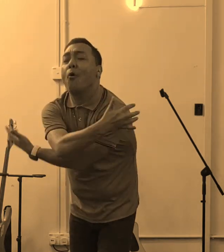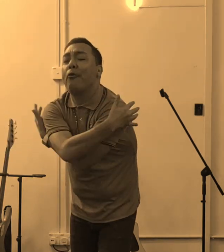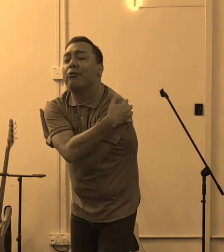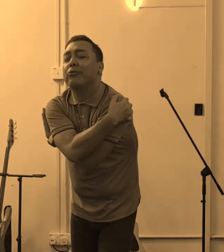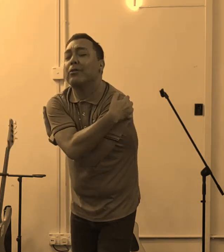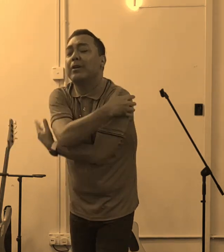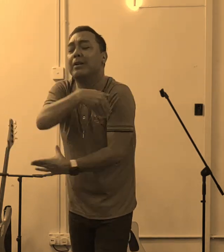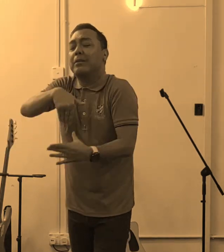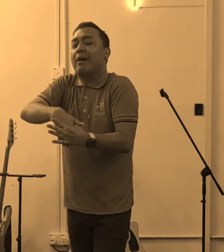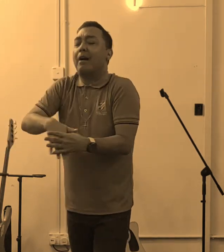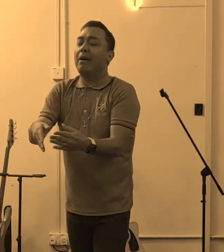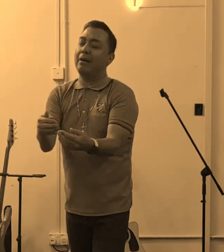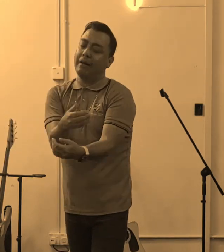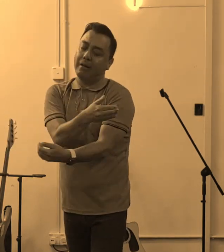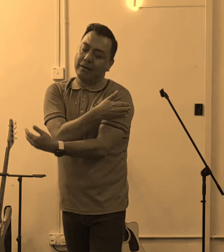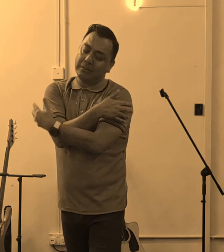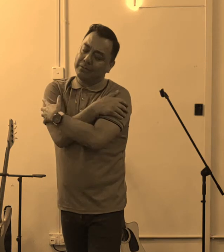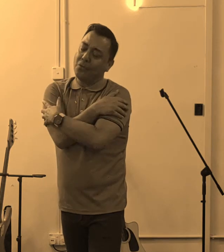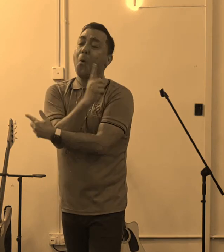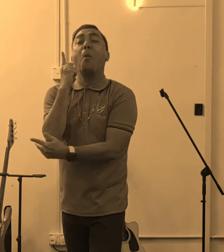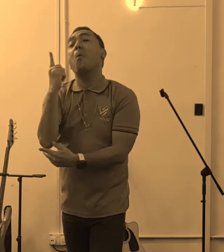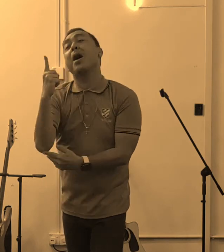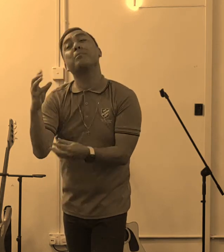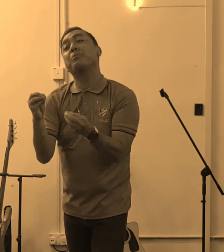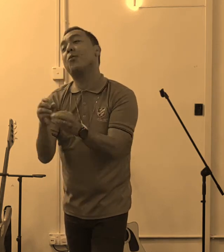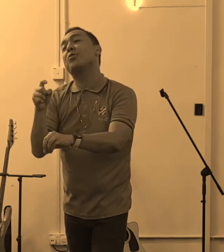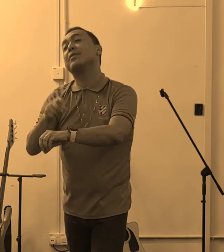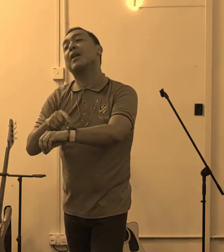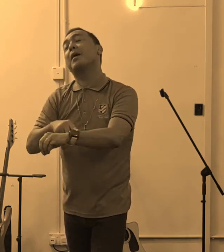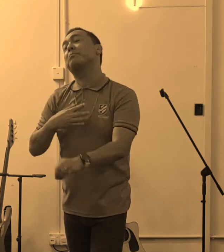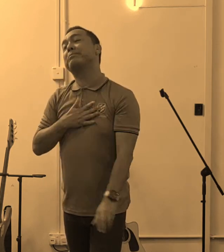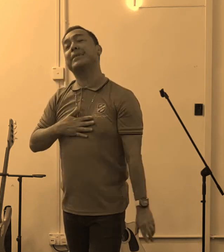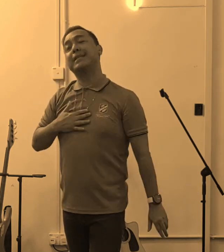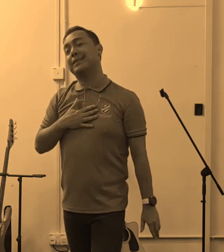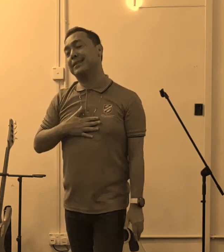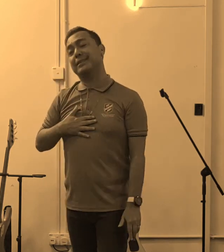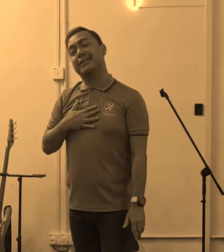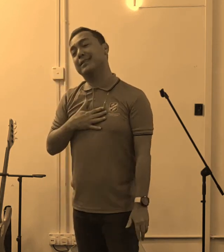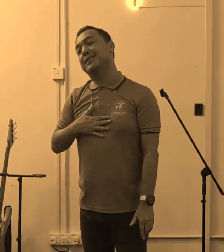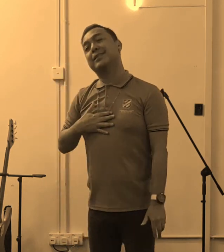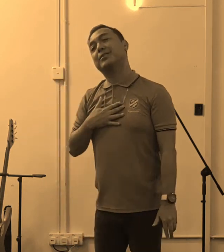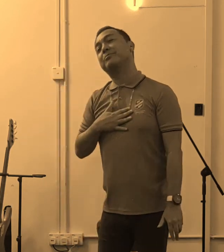you in my arms one more